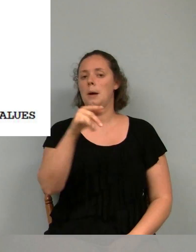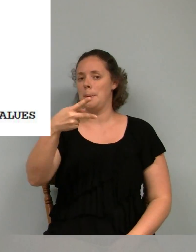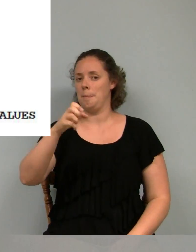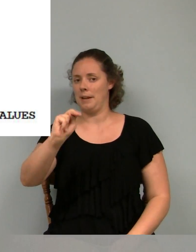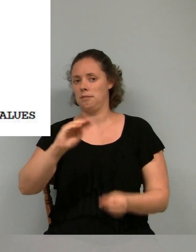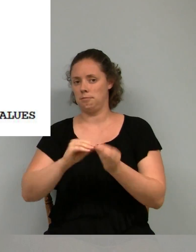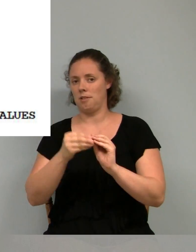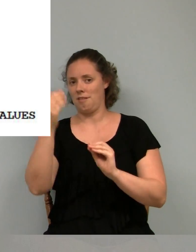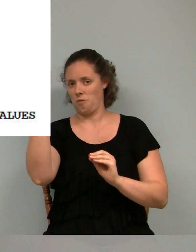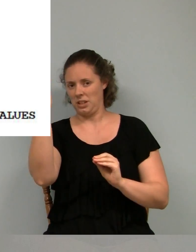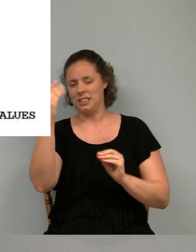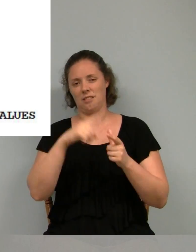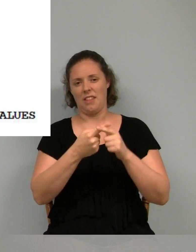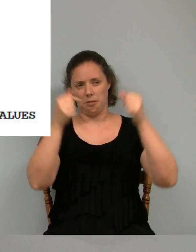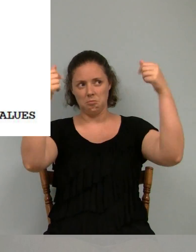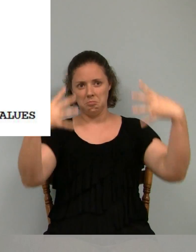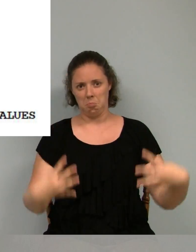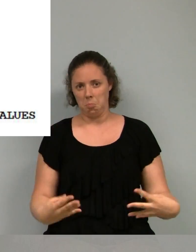and the others follow.